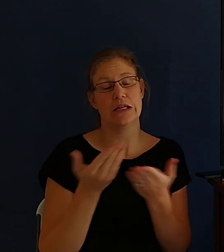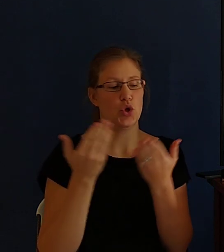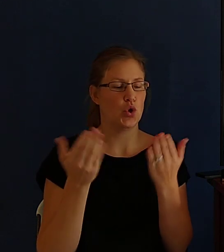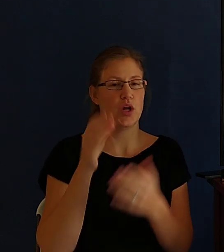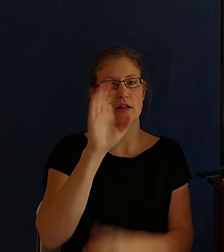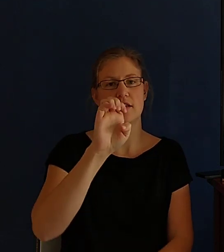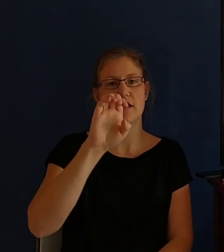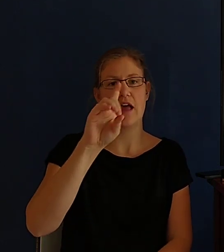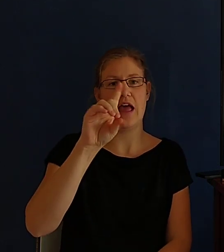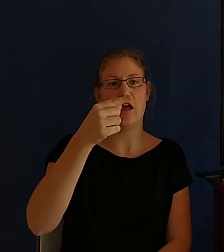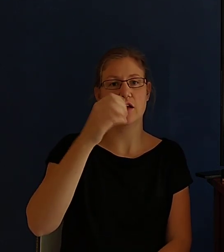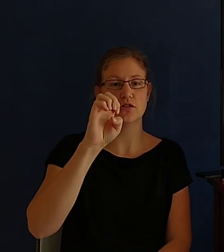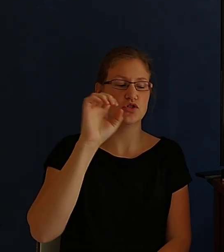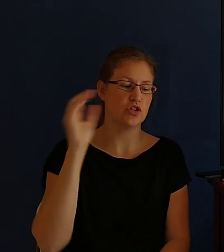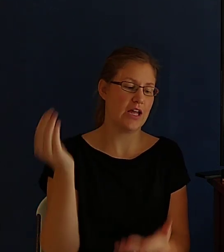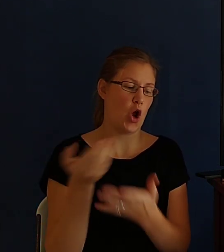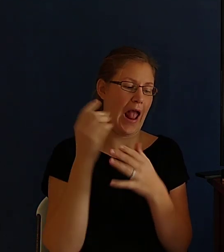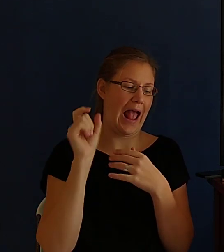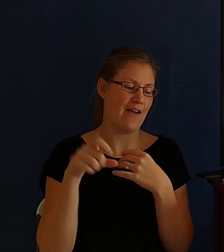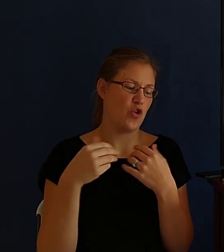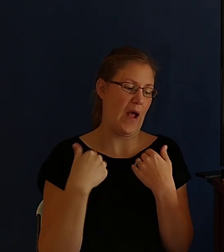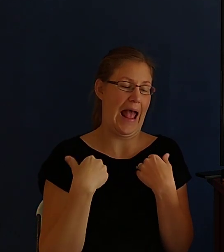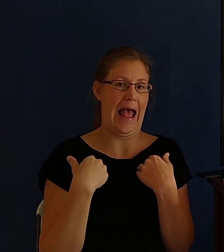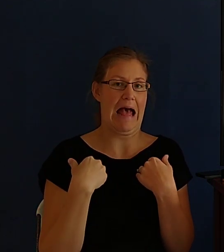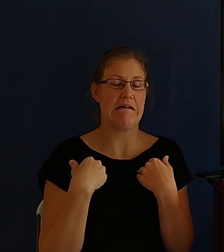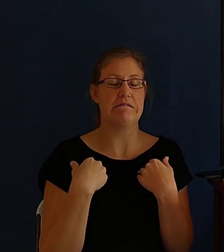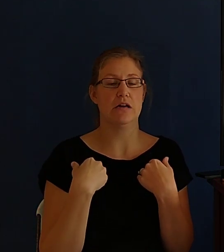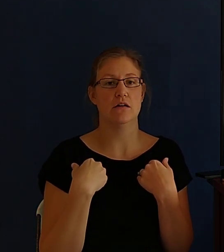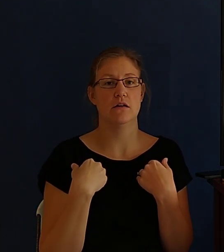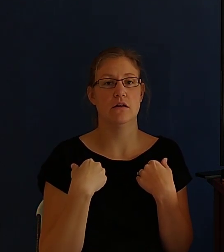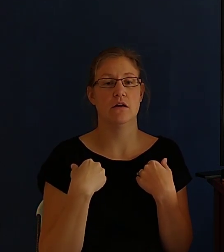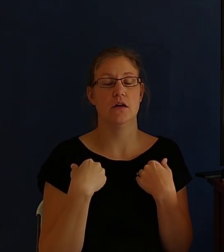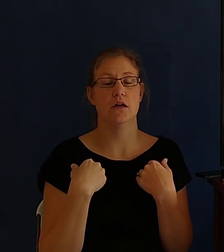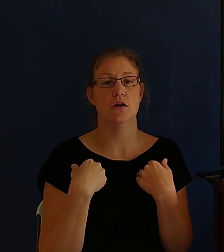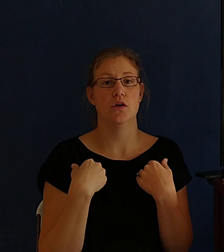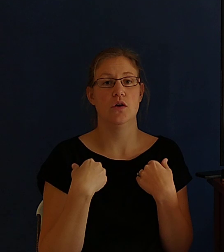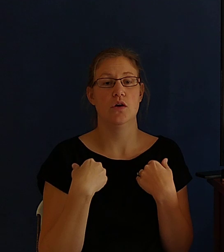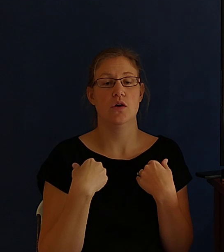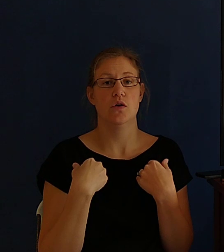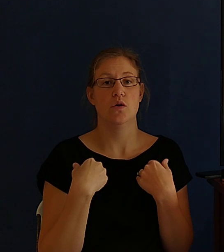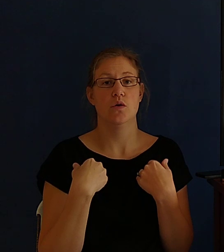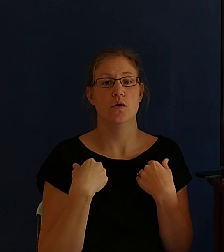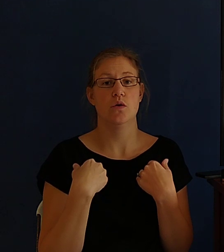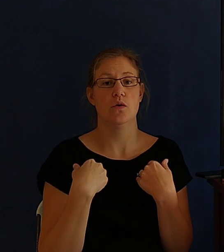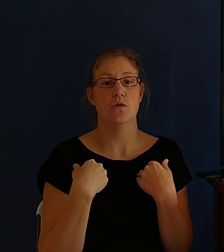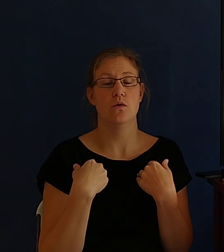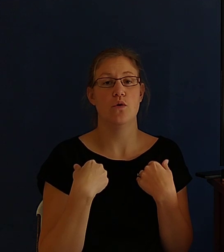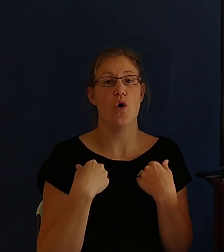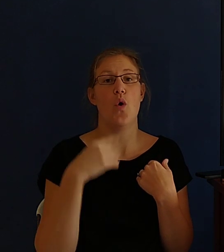edge here must have at least one uh, undiscovered